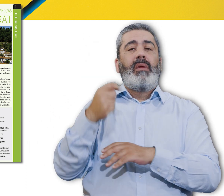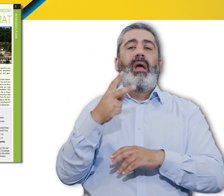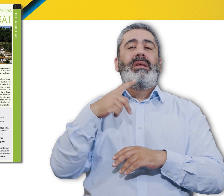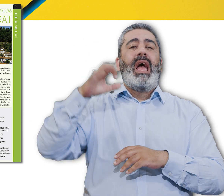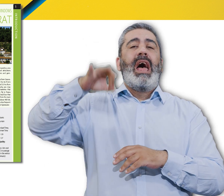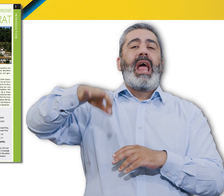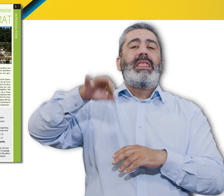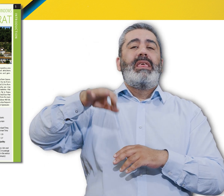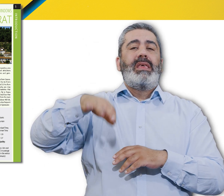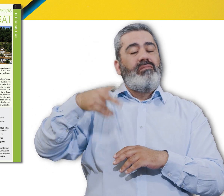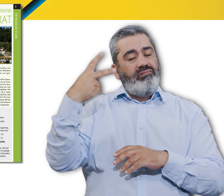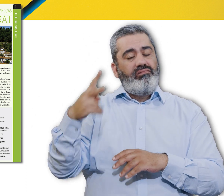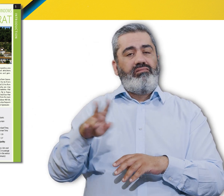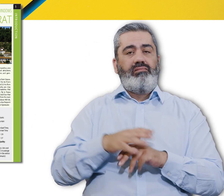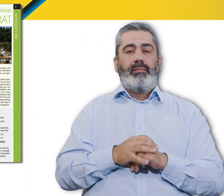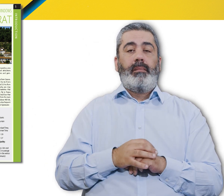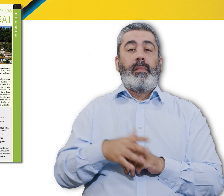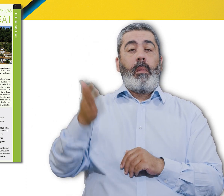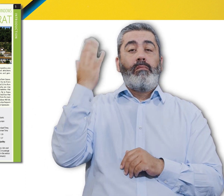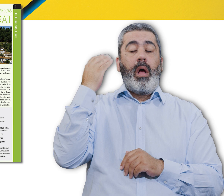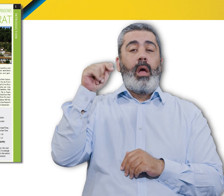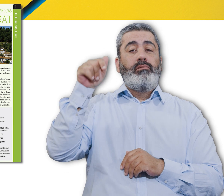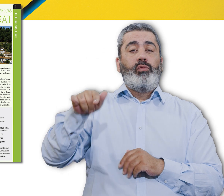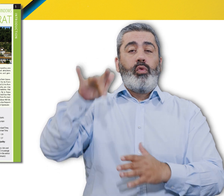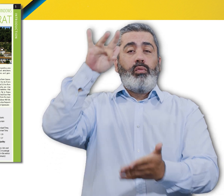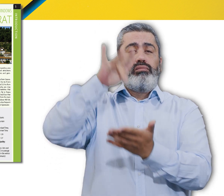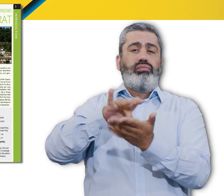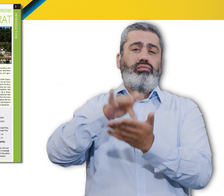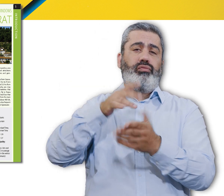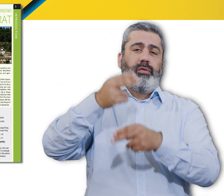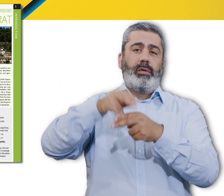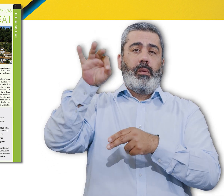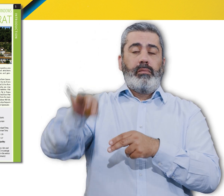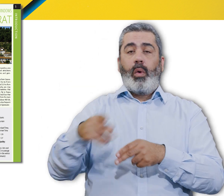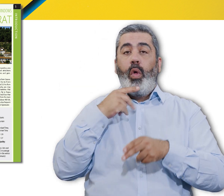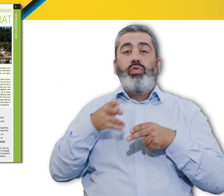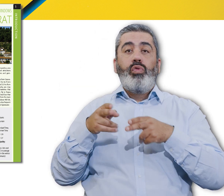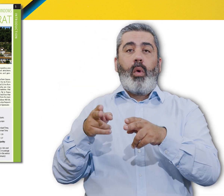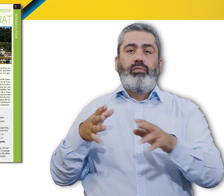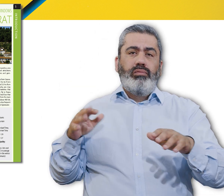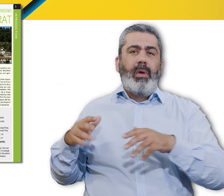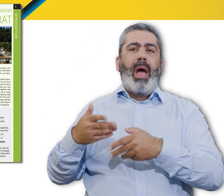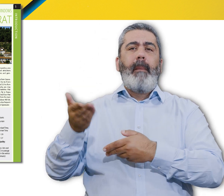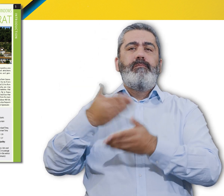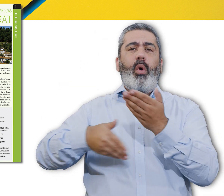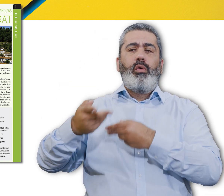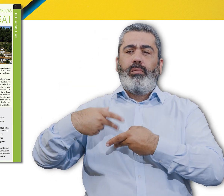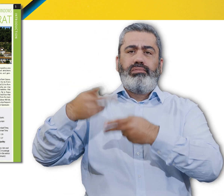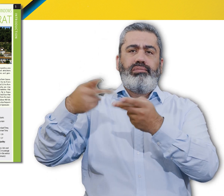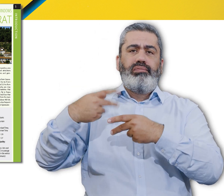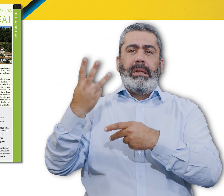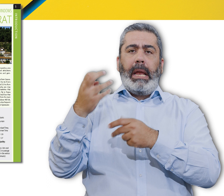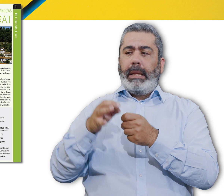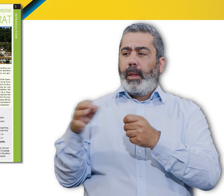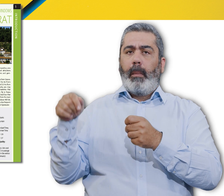important European hub, since one of the original trade routes was only about 30 km away. The surrounding area has